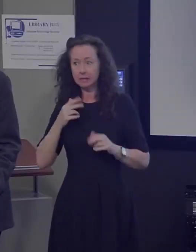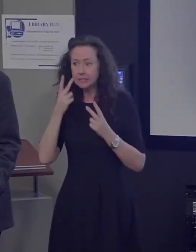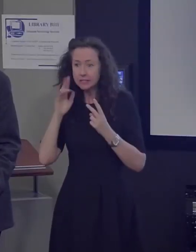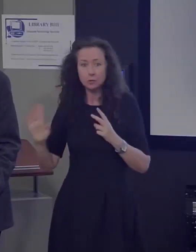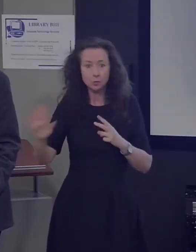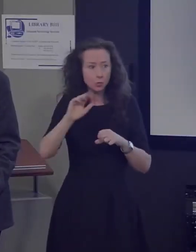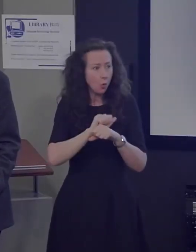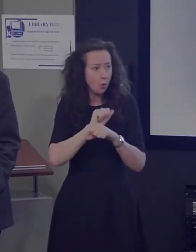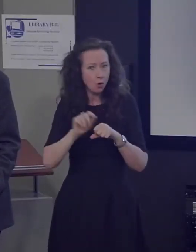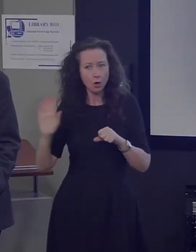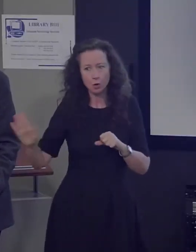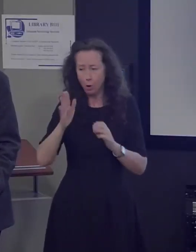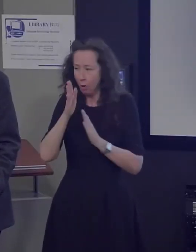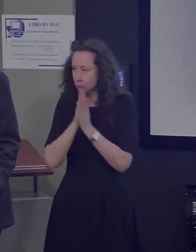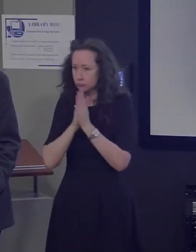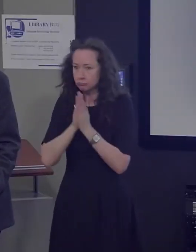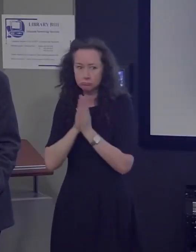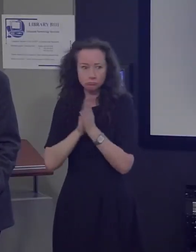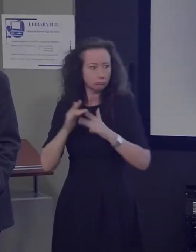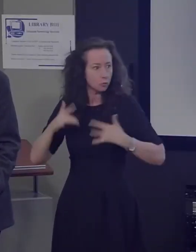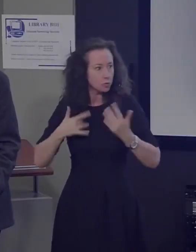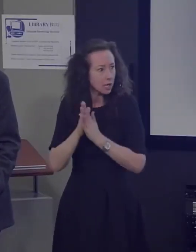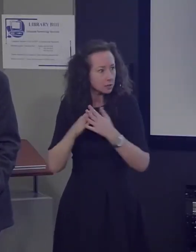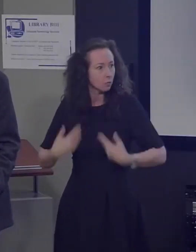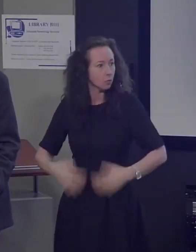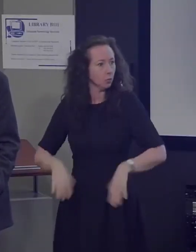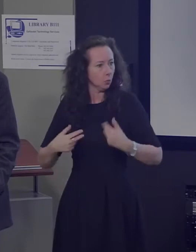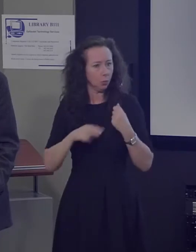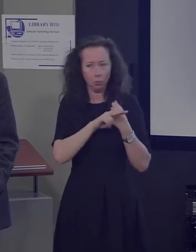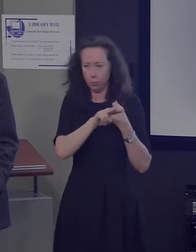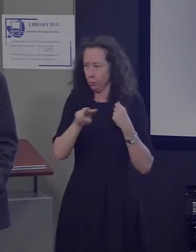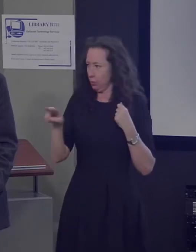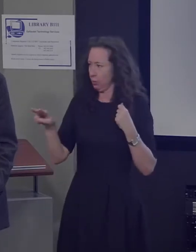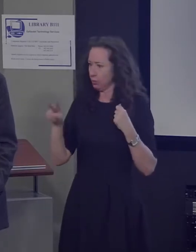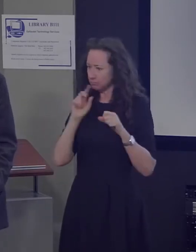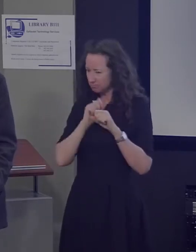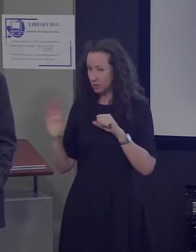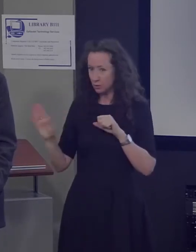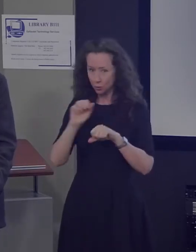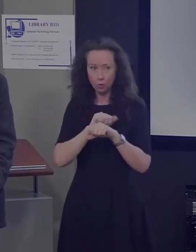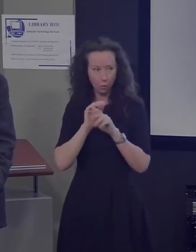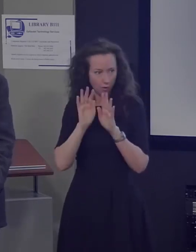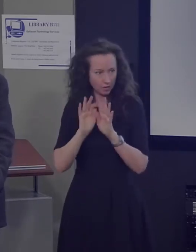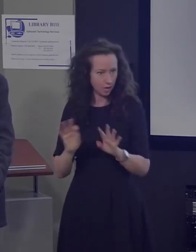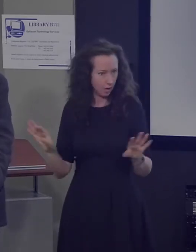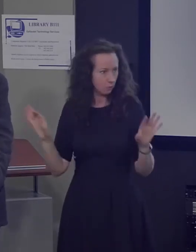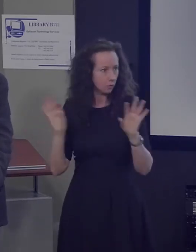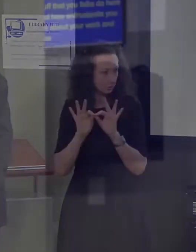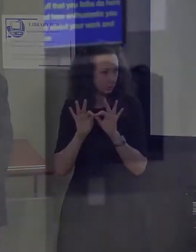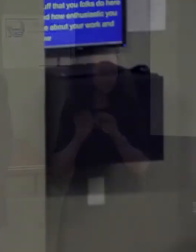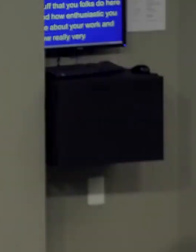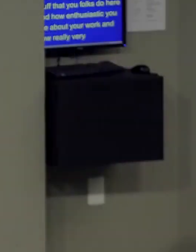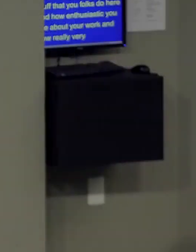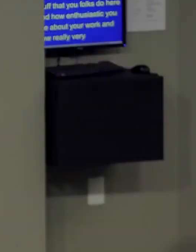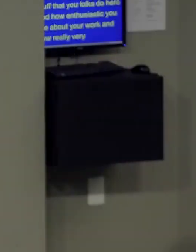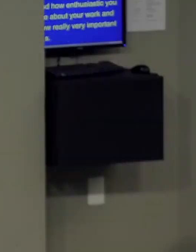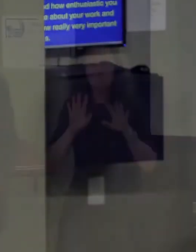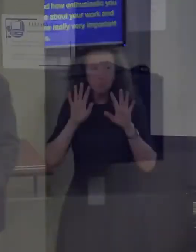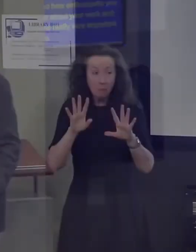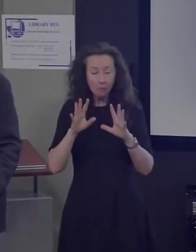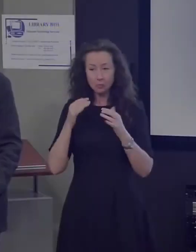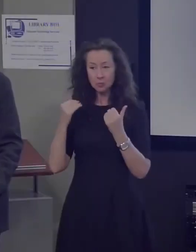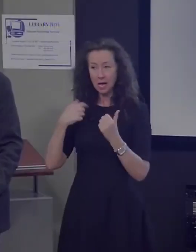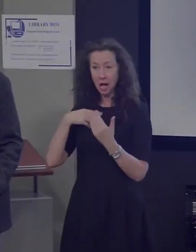your work and how really very important it is. What I'm going to talk about today